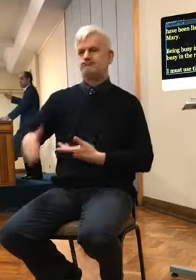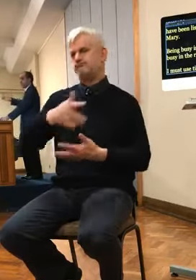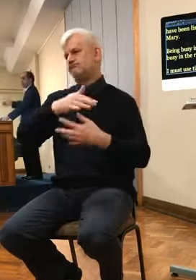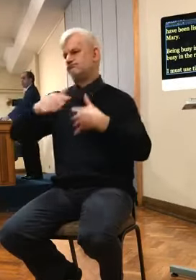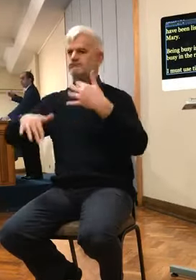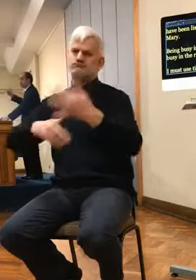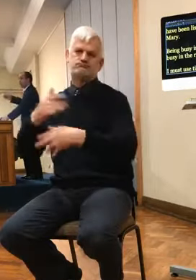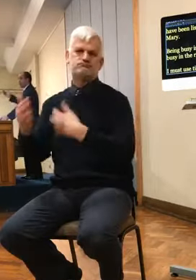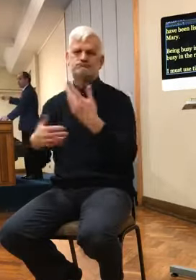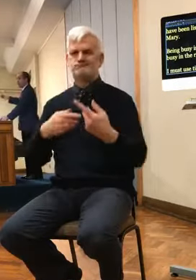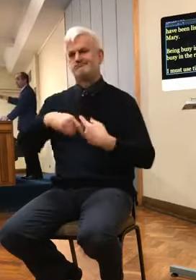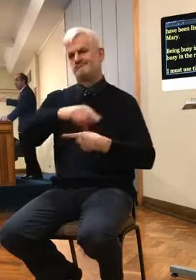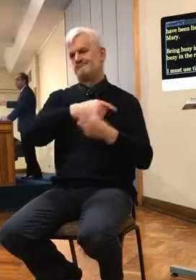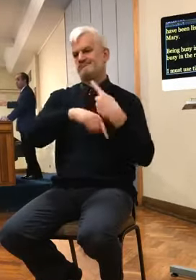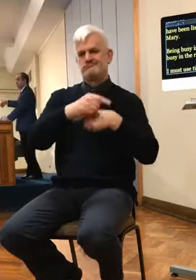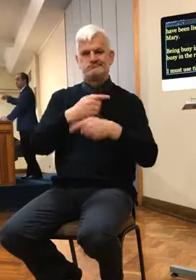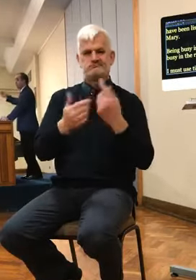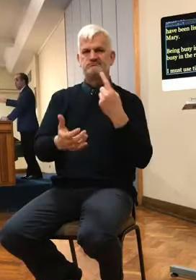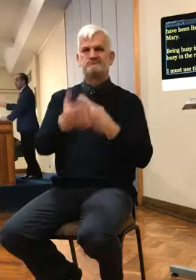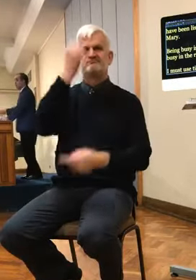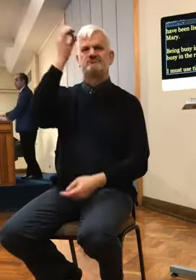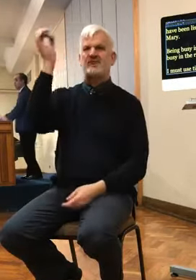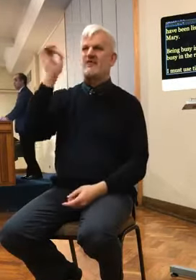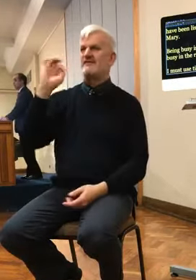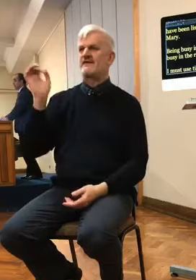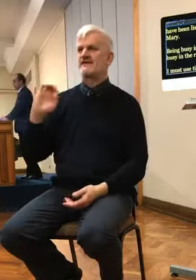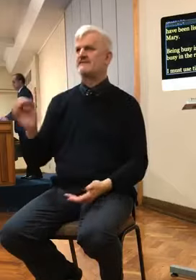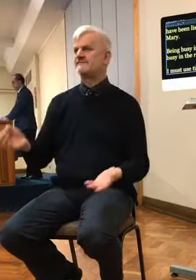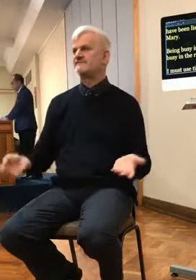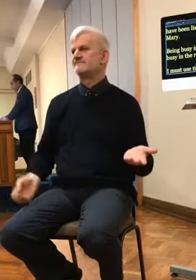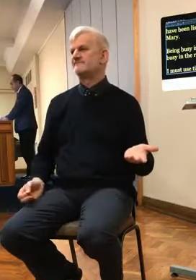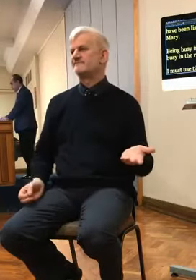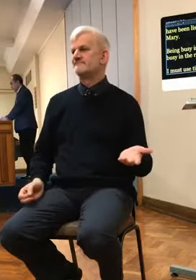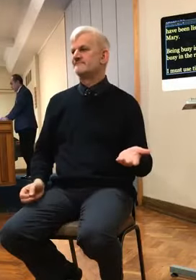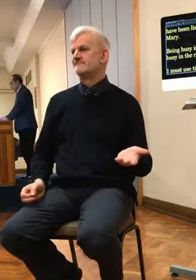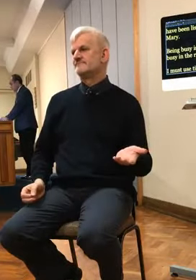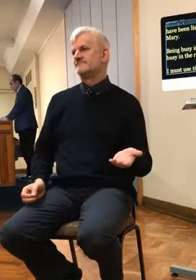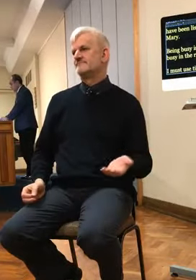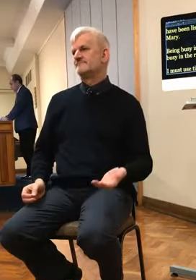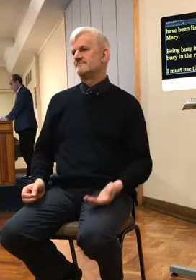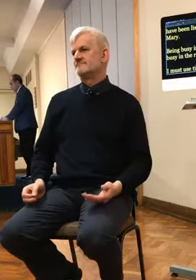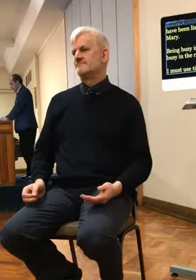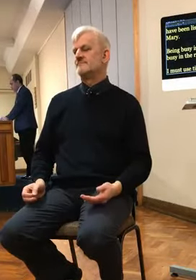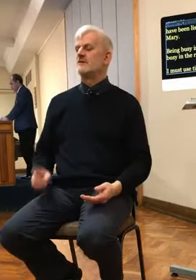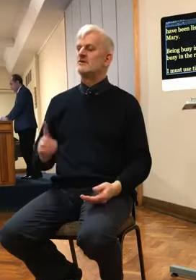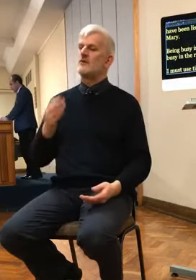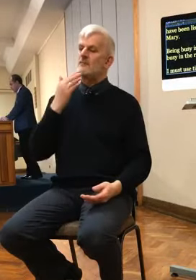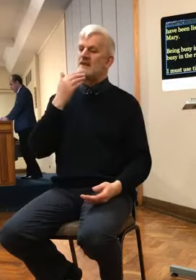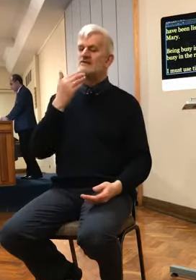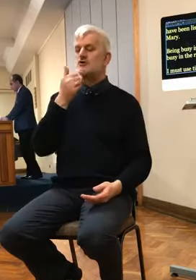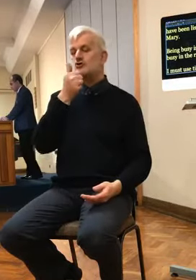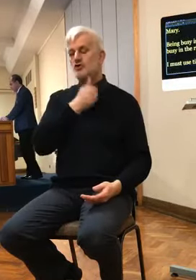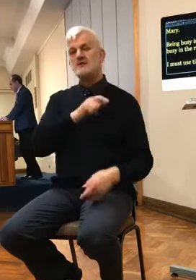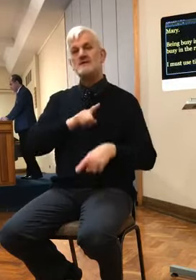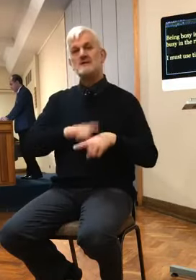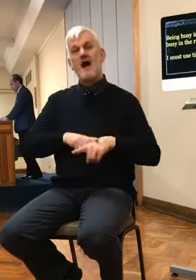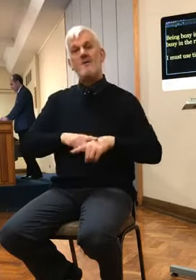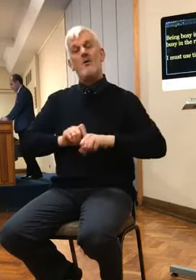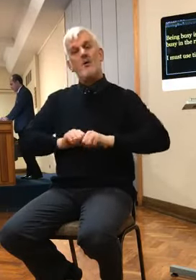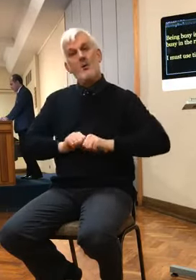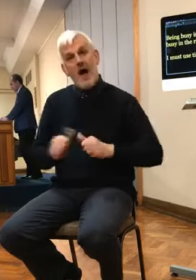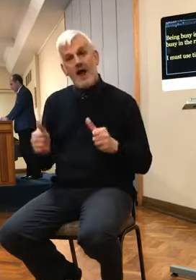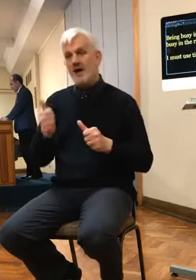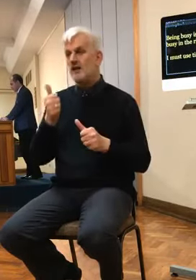activists without any fruit, without any result. So redeem the time. And so many